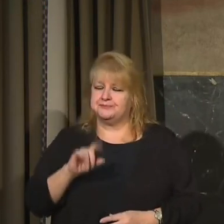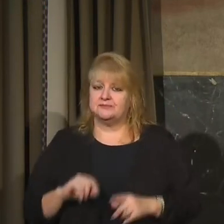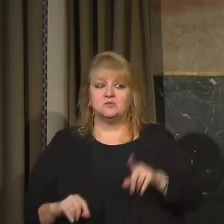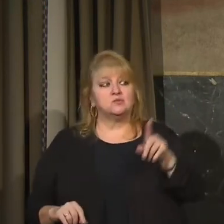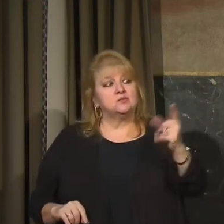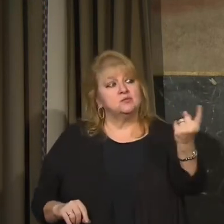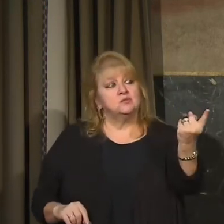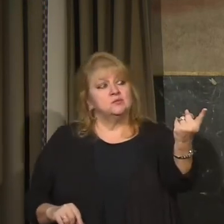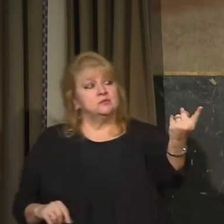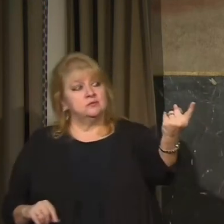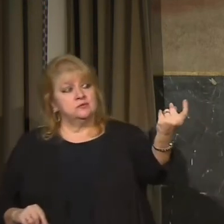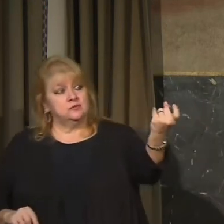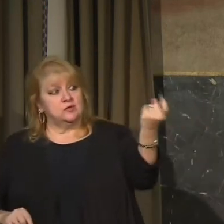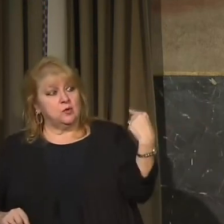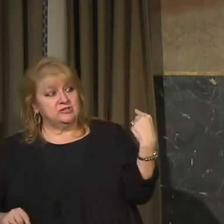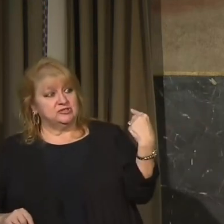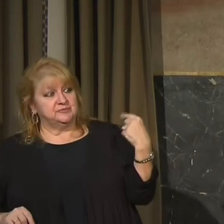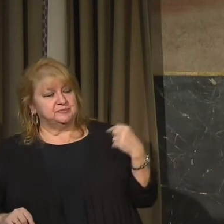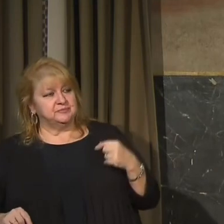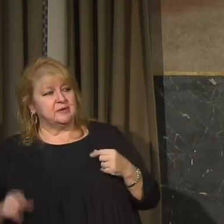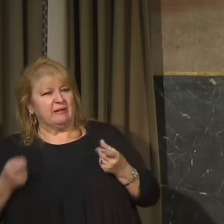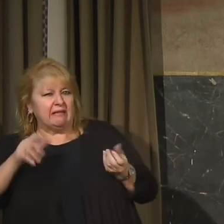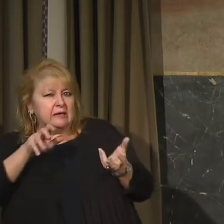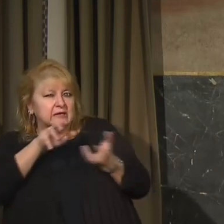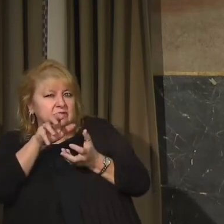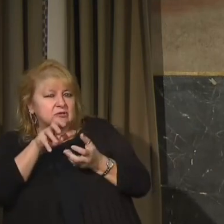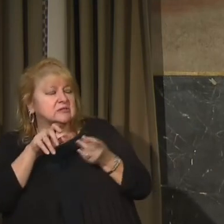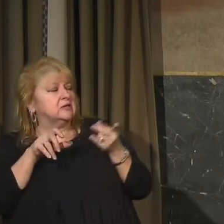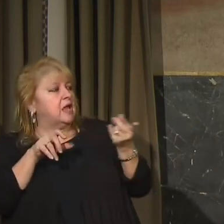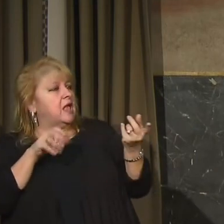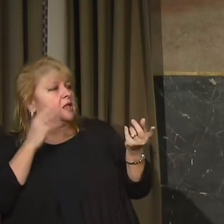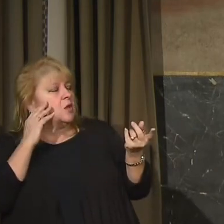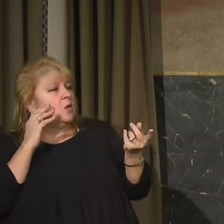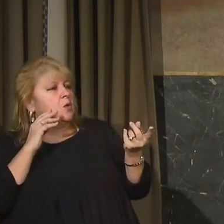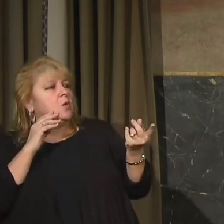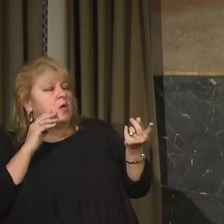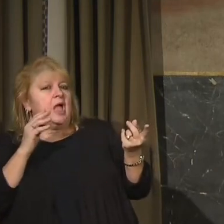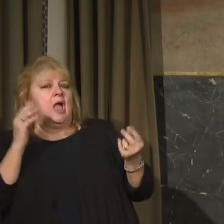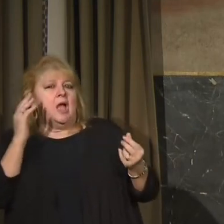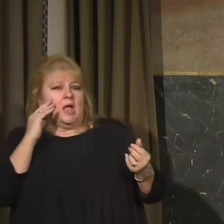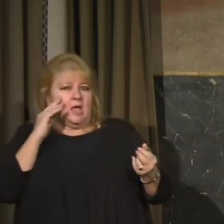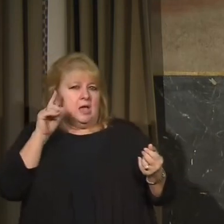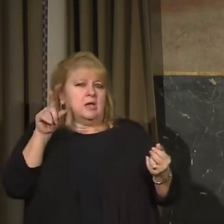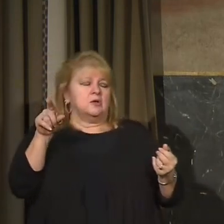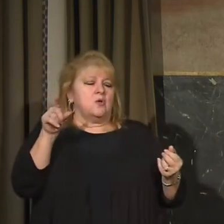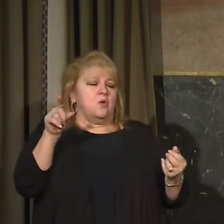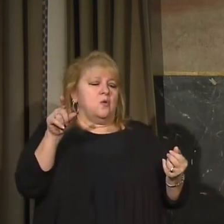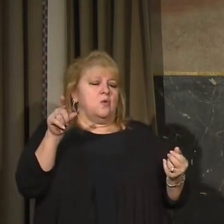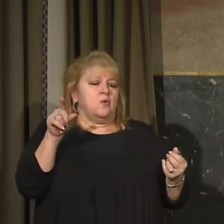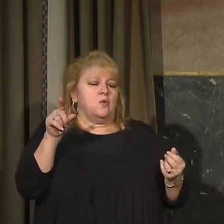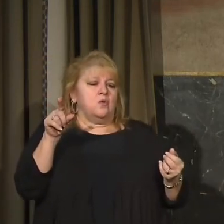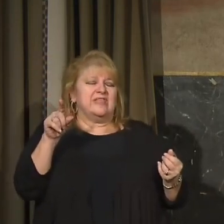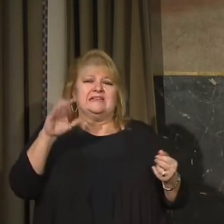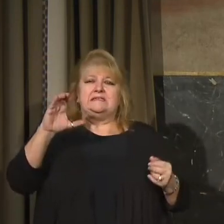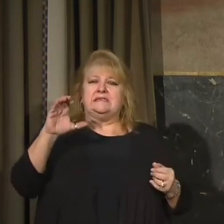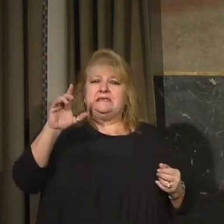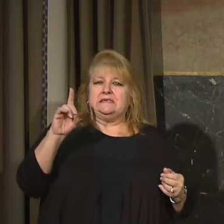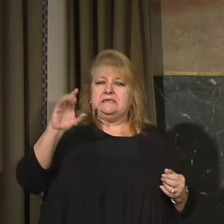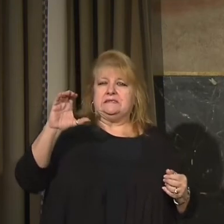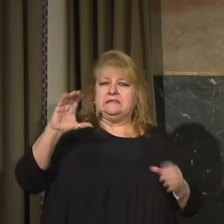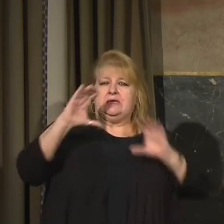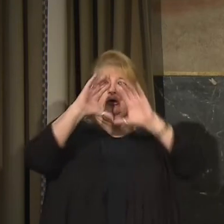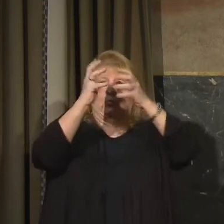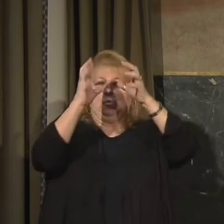You guys are basing the priority groups on the recommendations that come from the CDC group that I can't remember the acronym